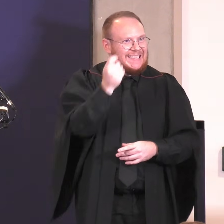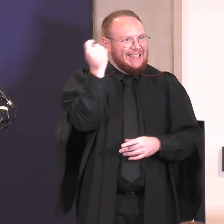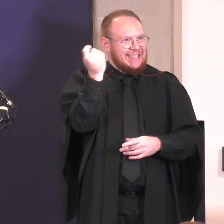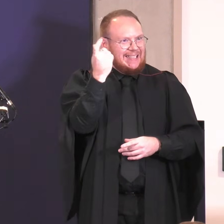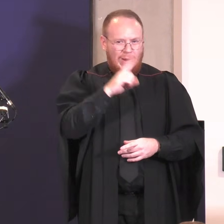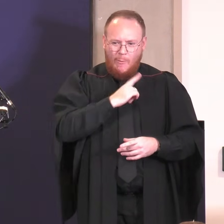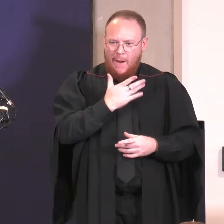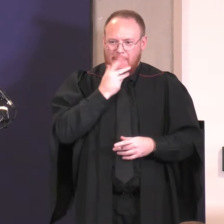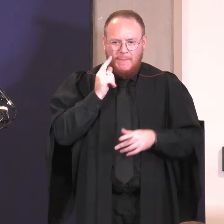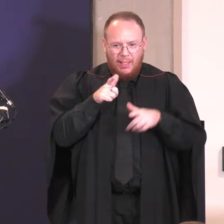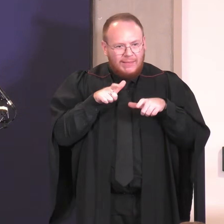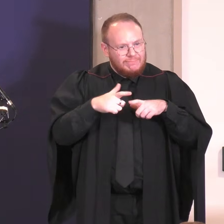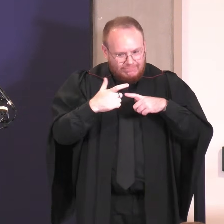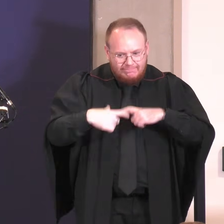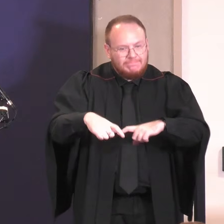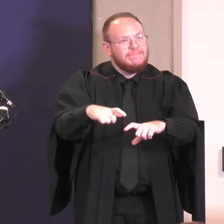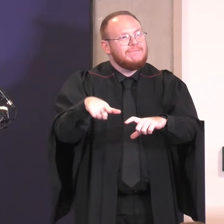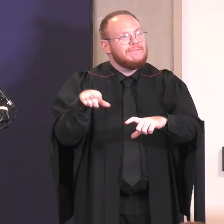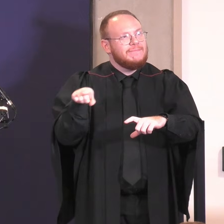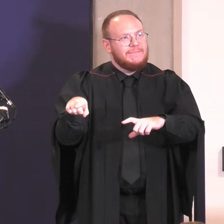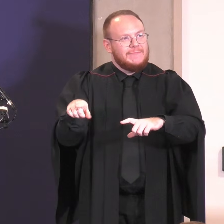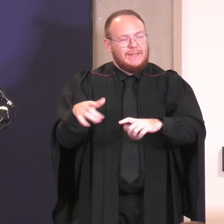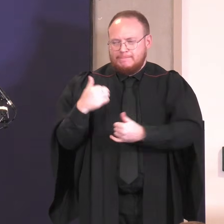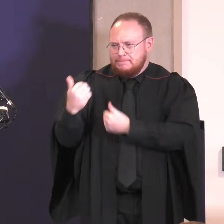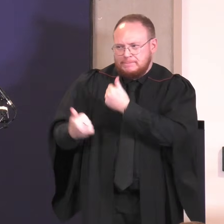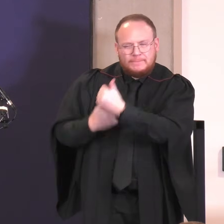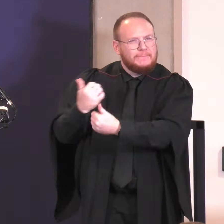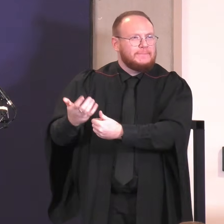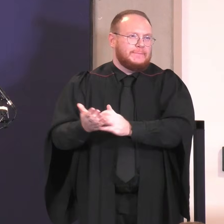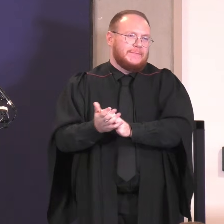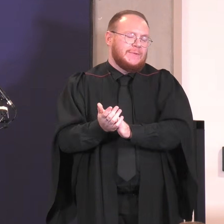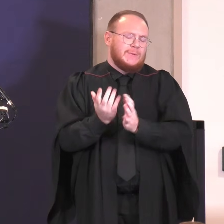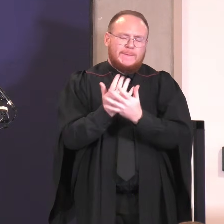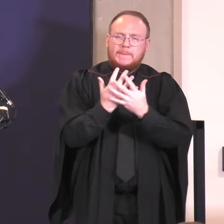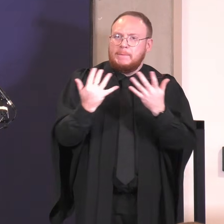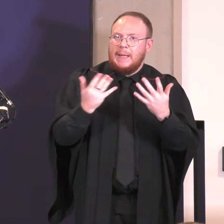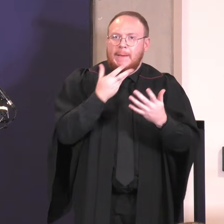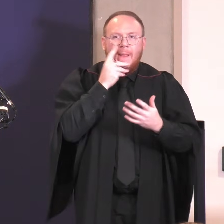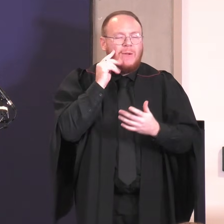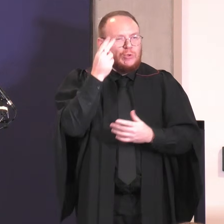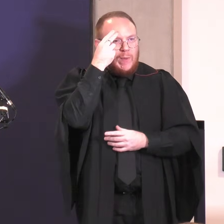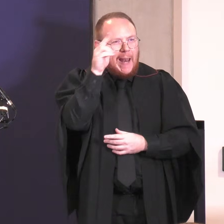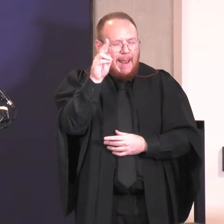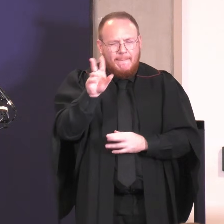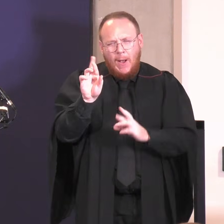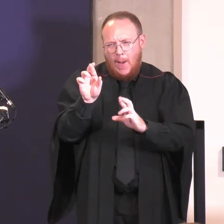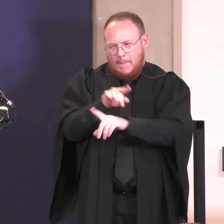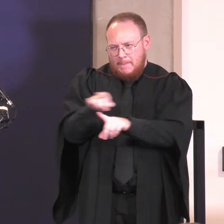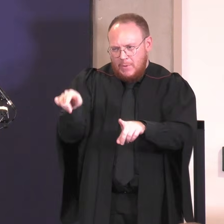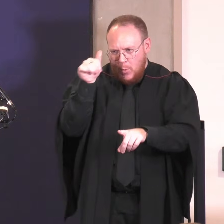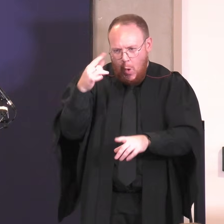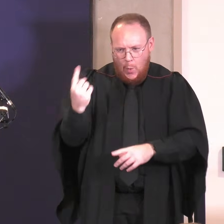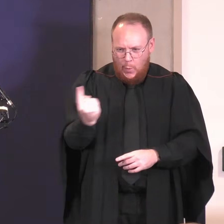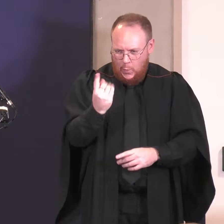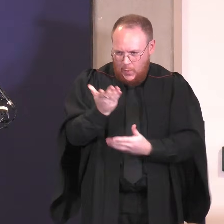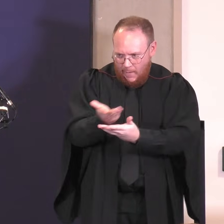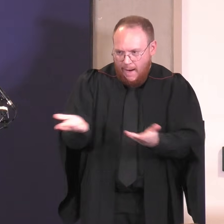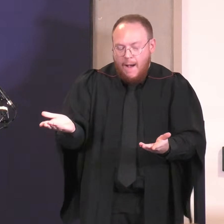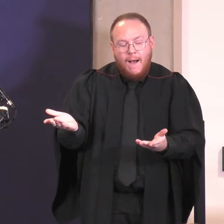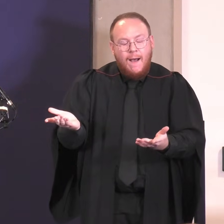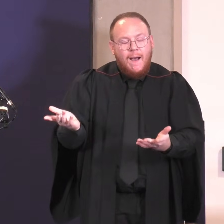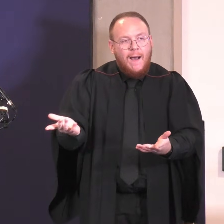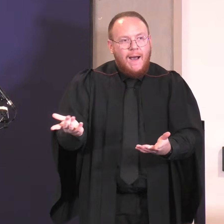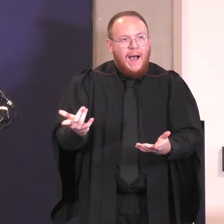that. There are far too many people to think by name, but I hope you know who you are and how you've given us much to be grateful